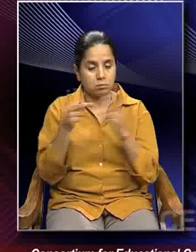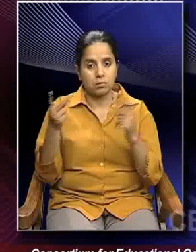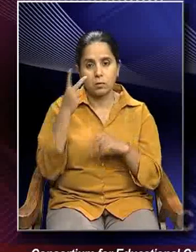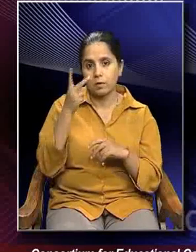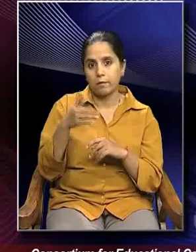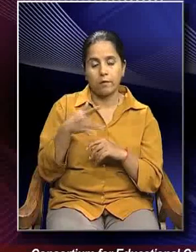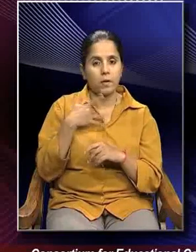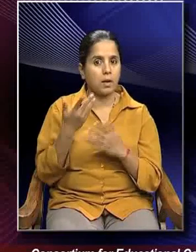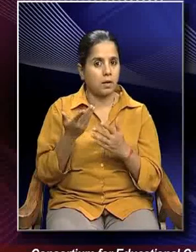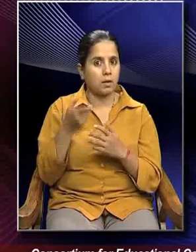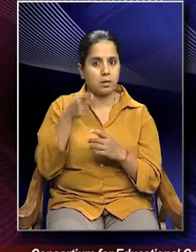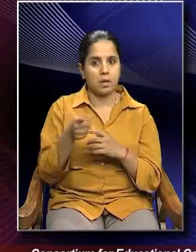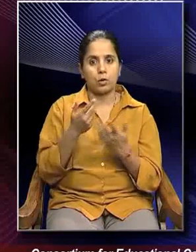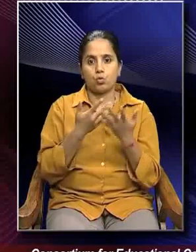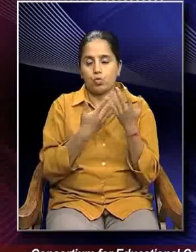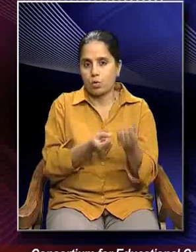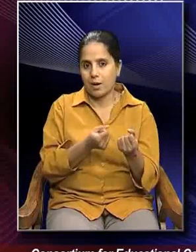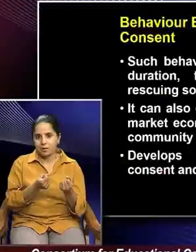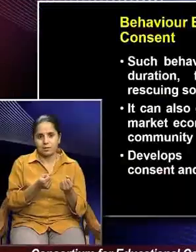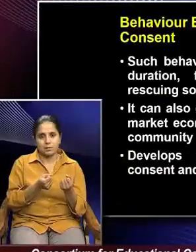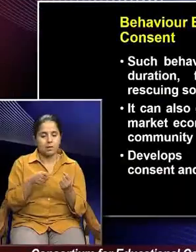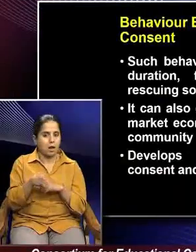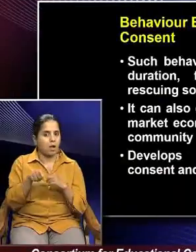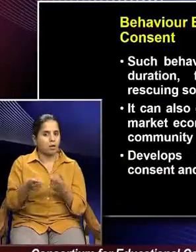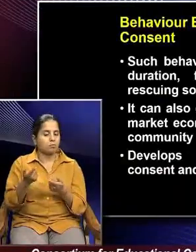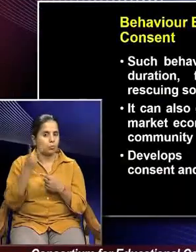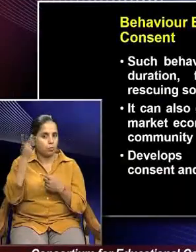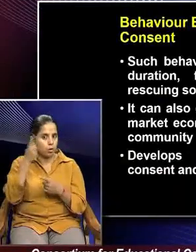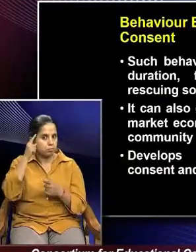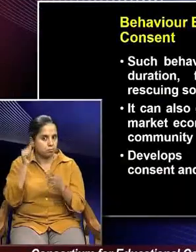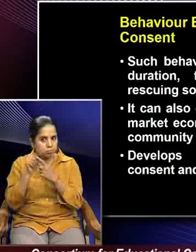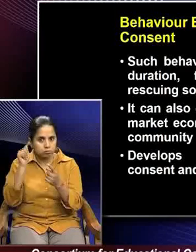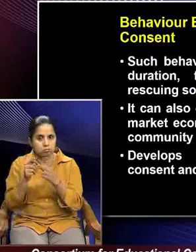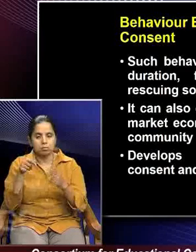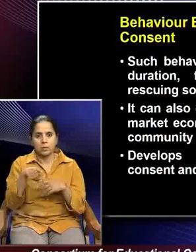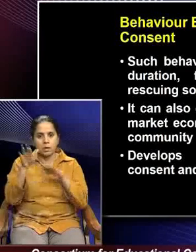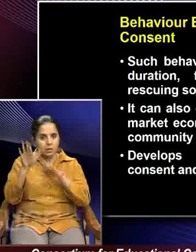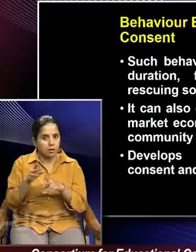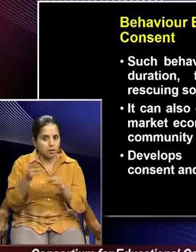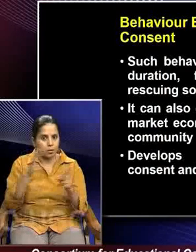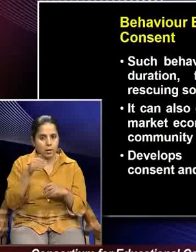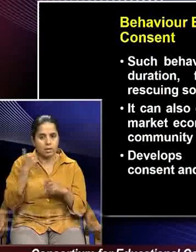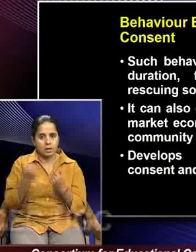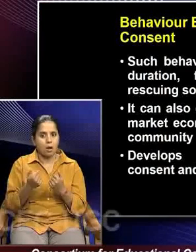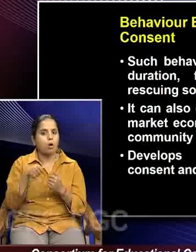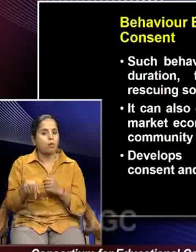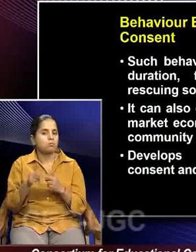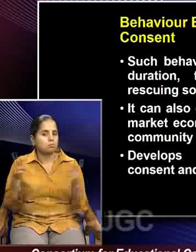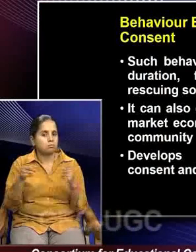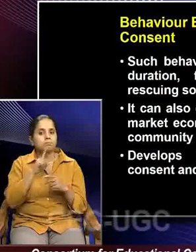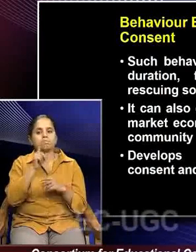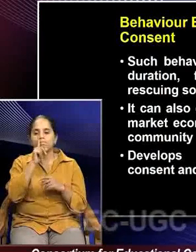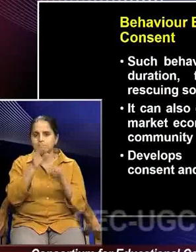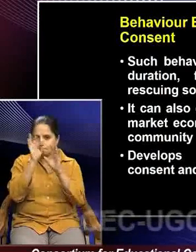kind of a trust, there is a kind of mutual reliability and politeness. The